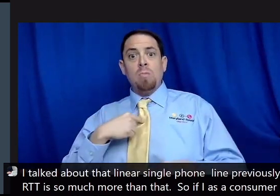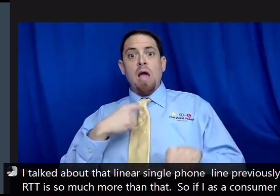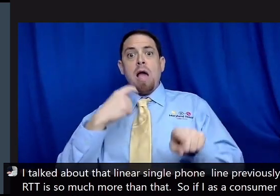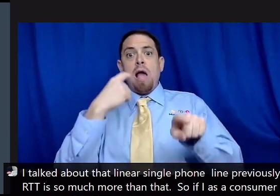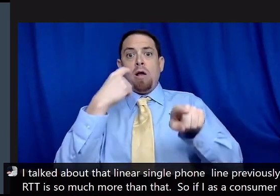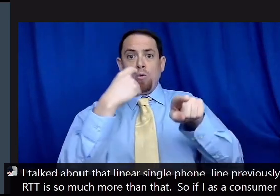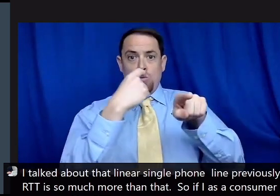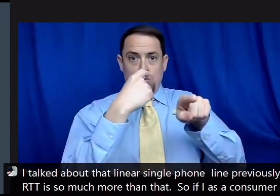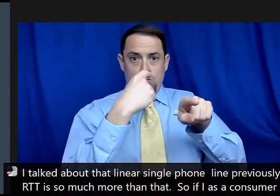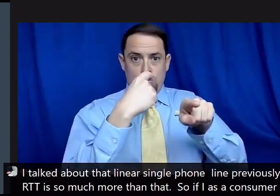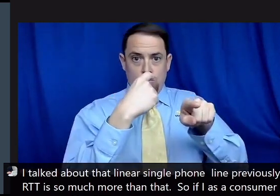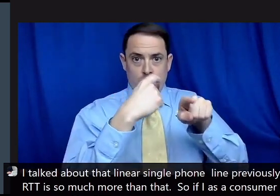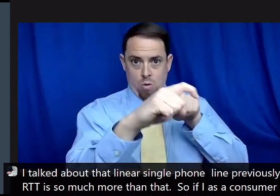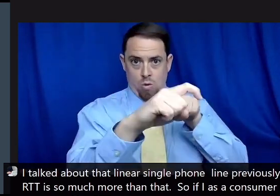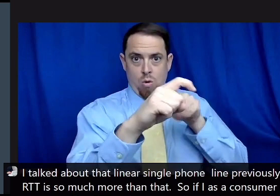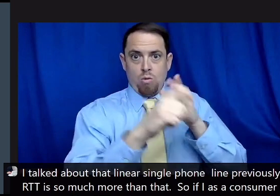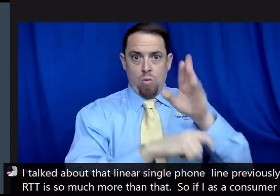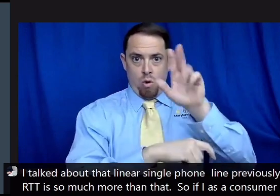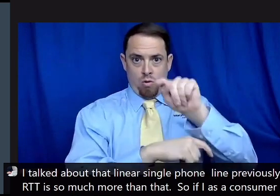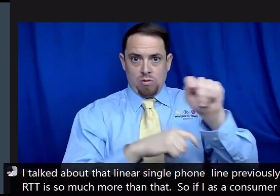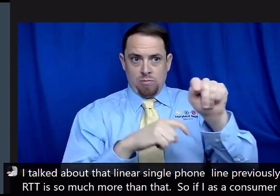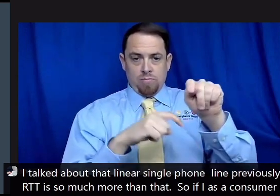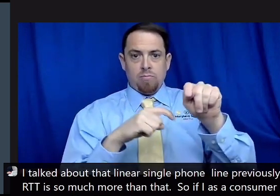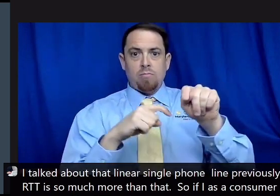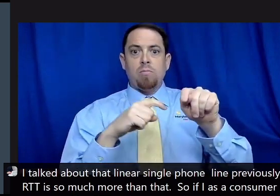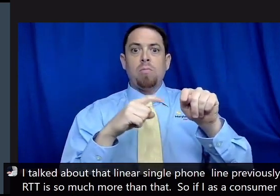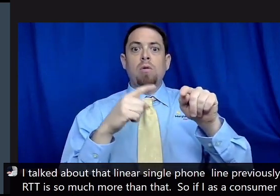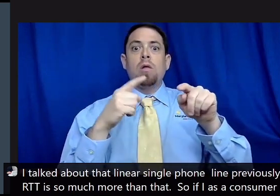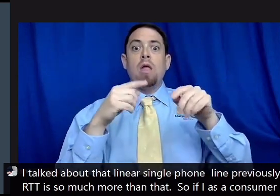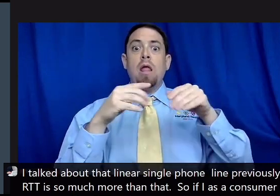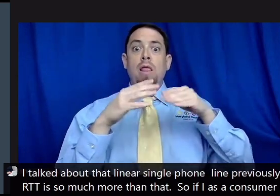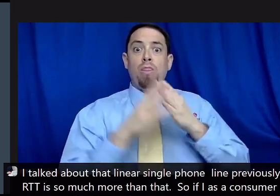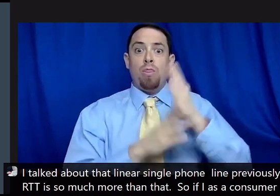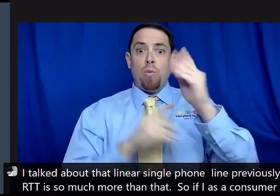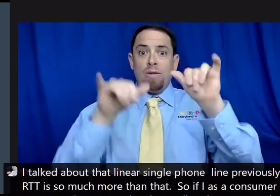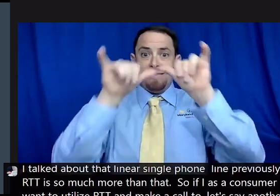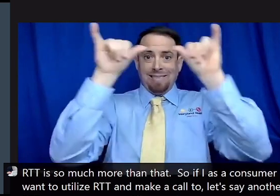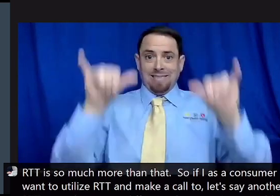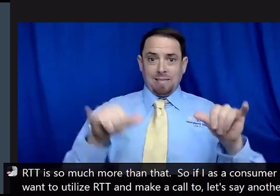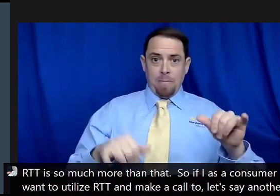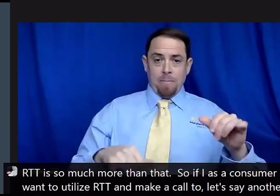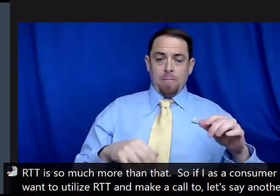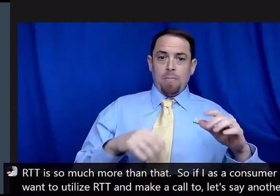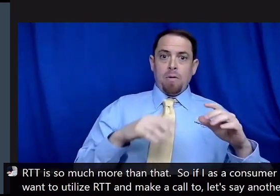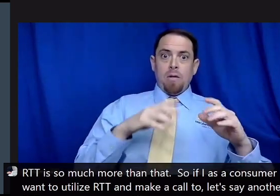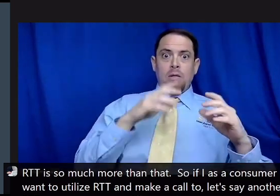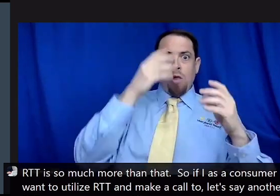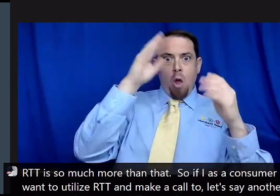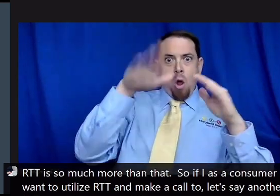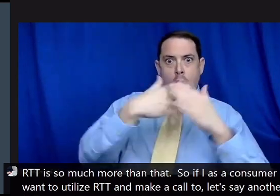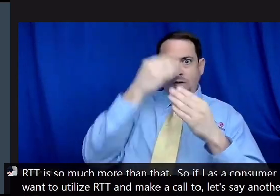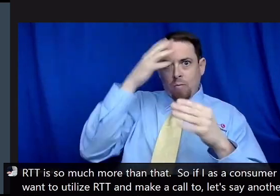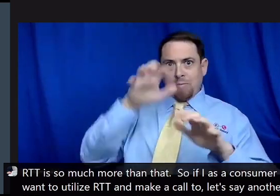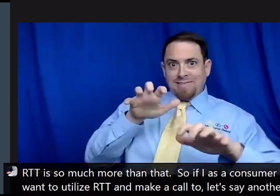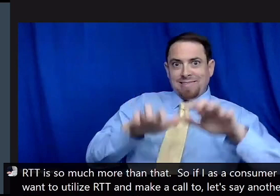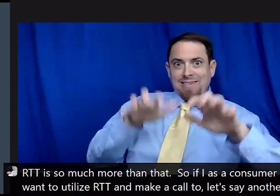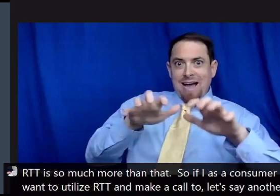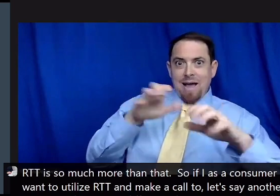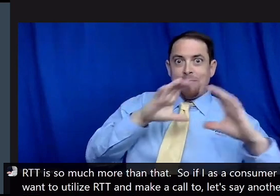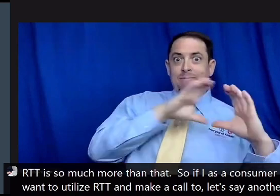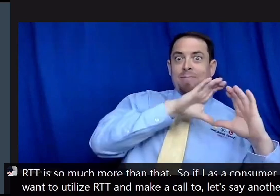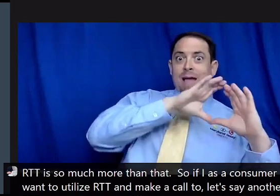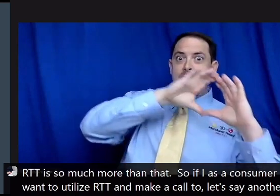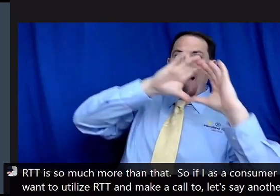phone carrier, I would initiate that call, that RTT call, and as it passes through